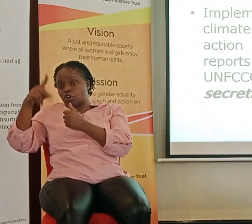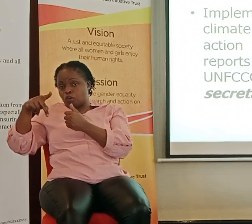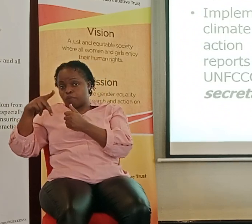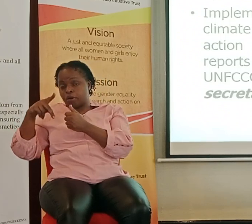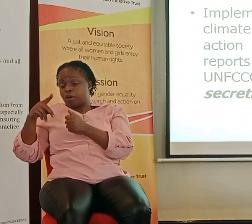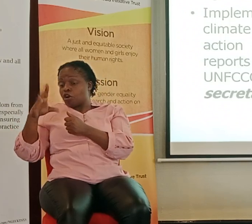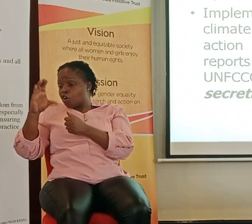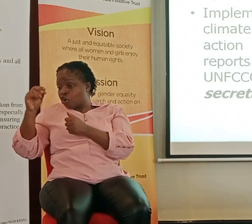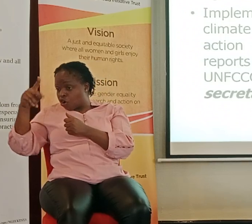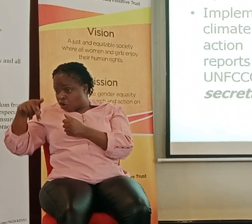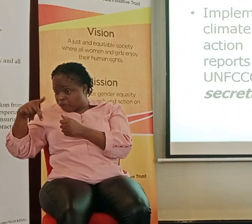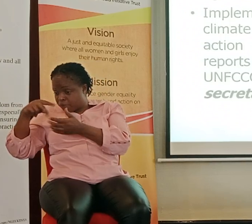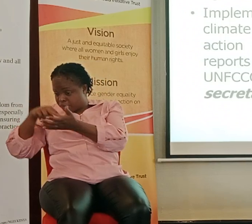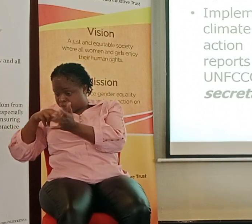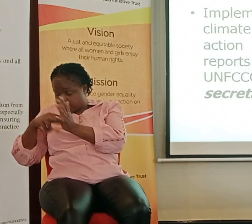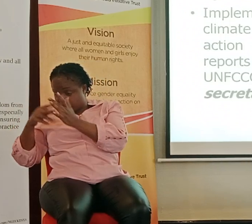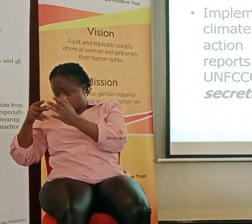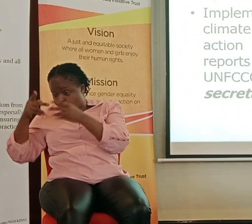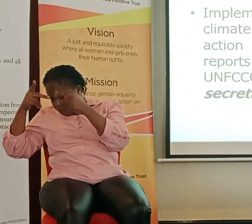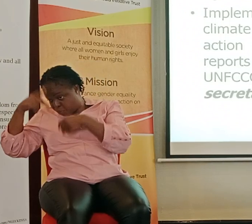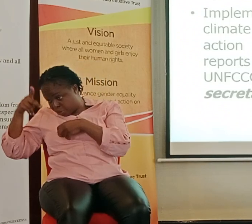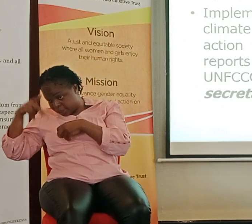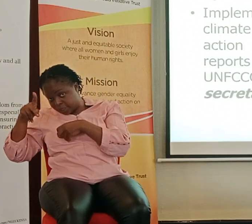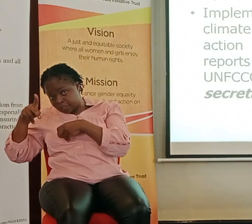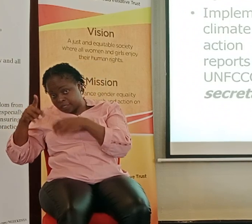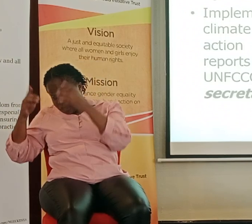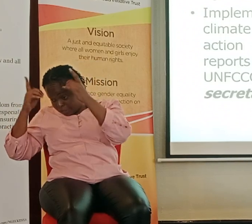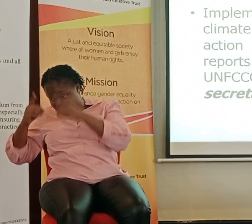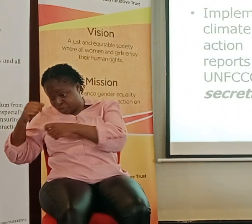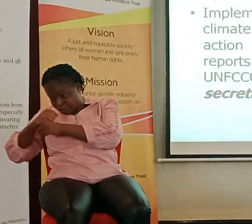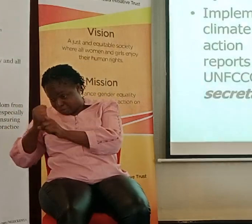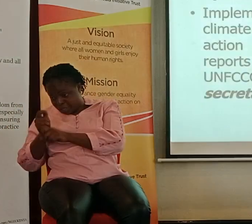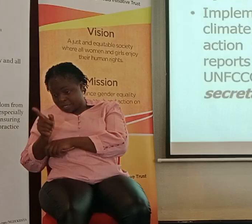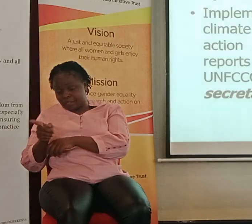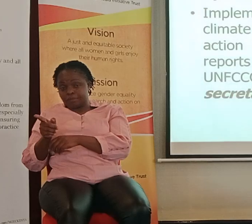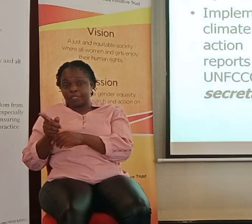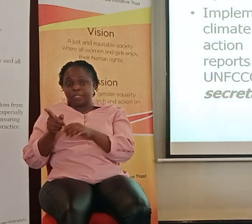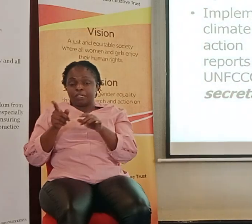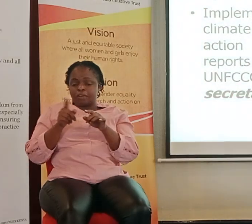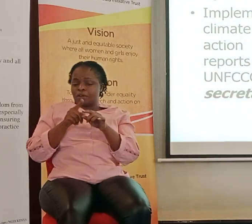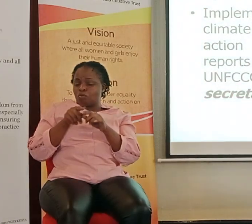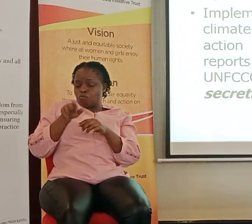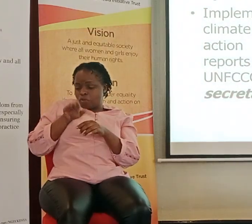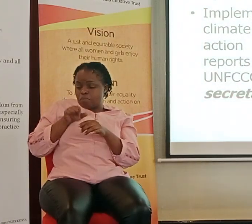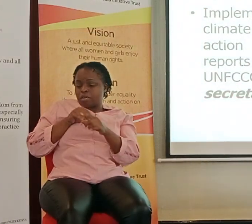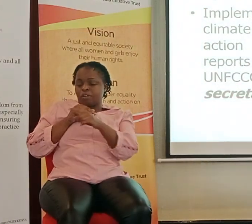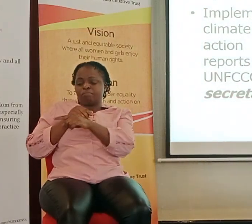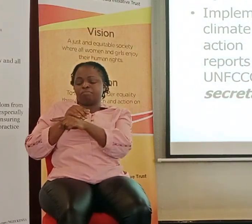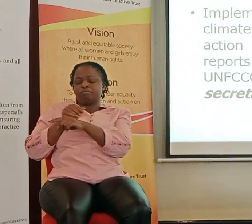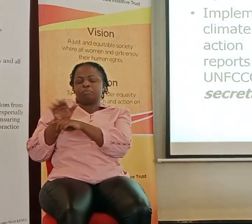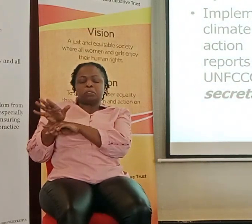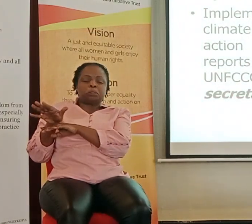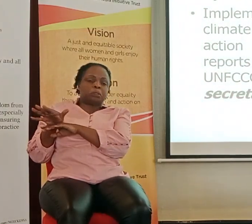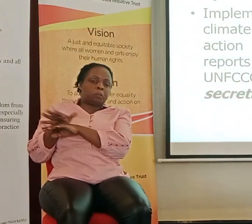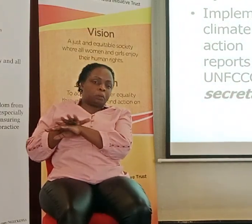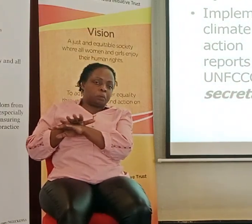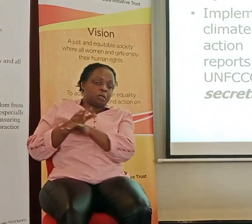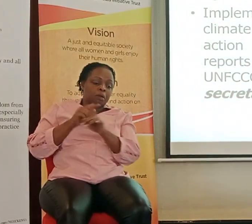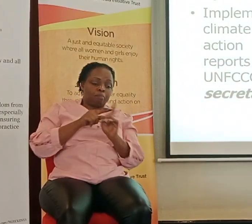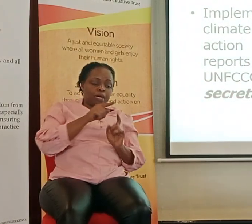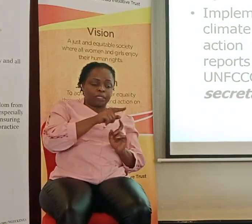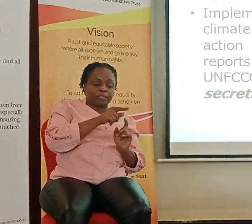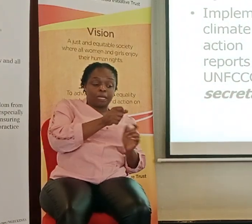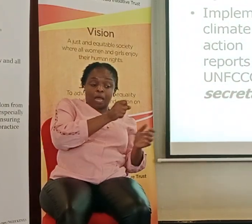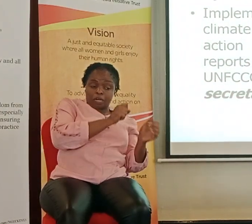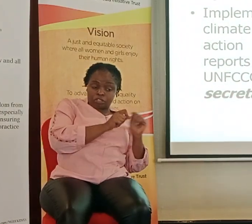policy, decision making. Na hapo ndio wanawake wana decline